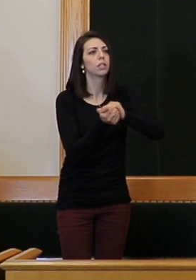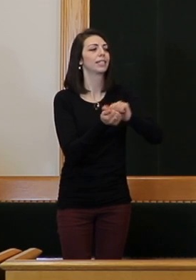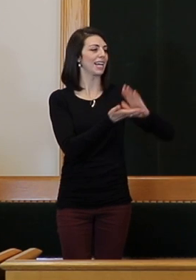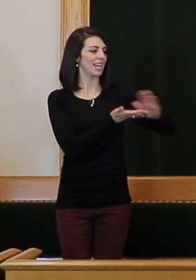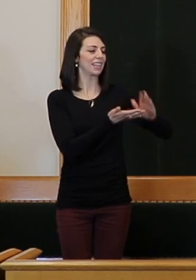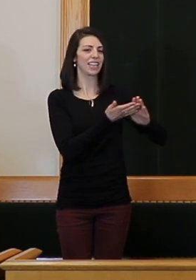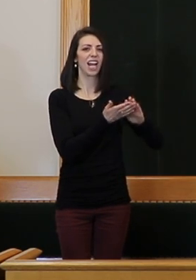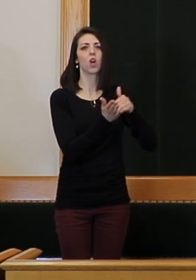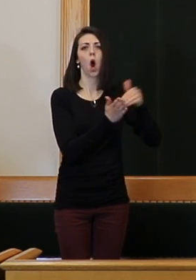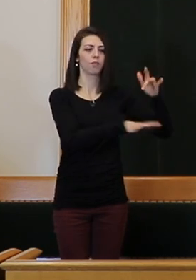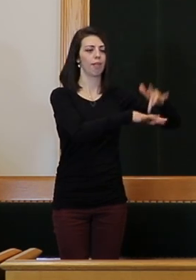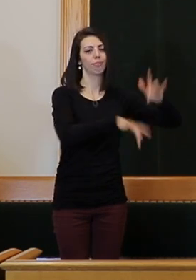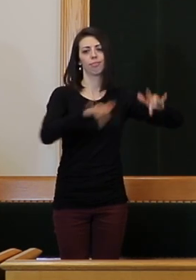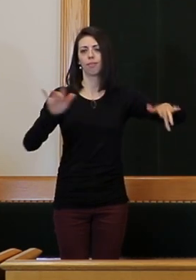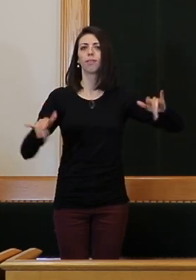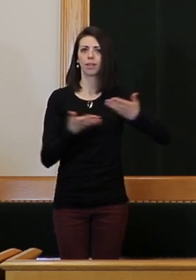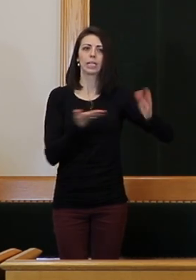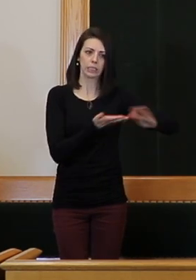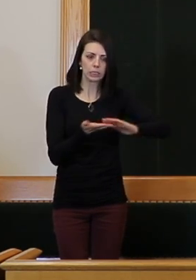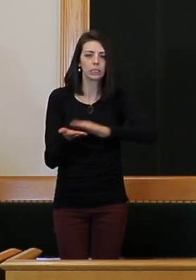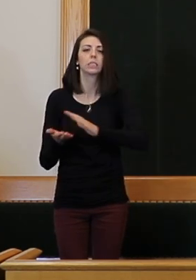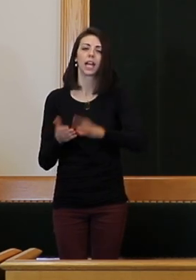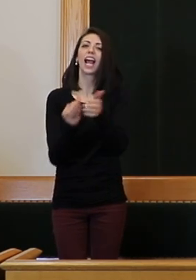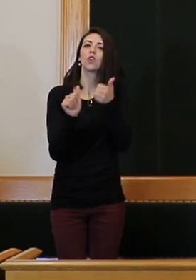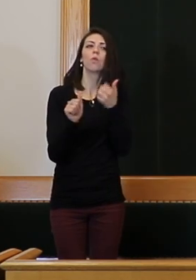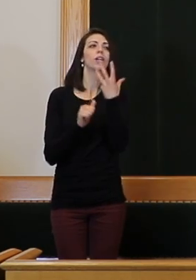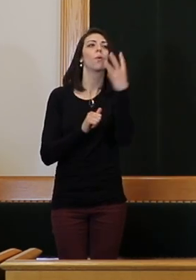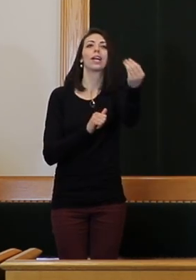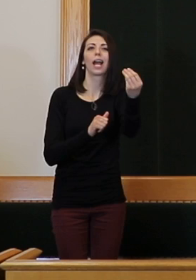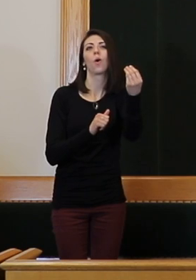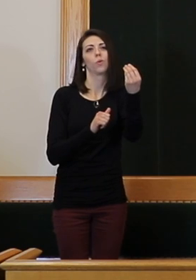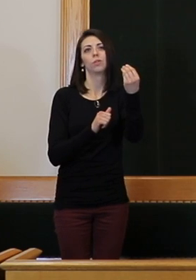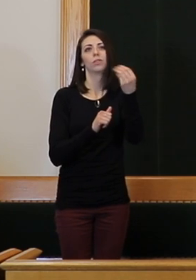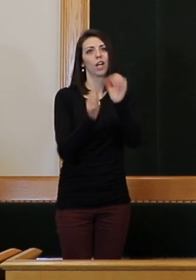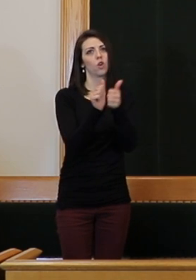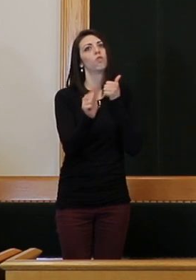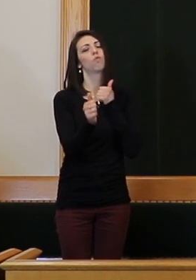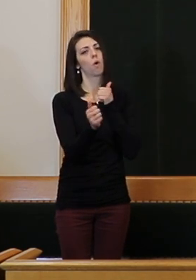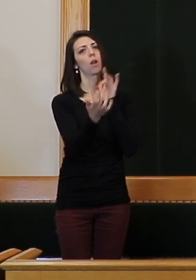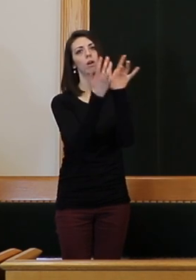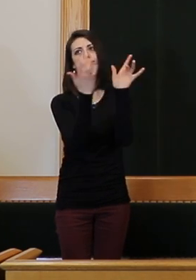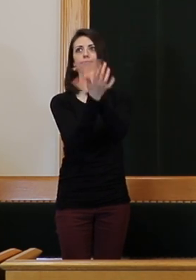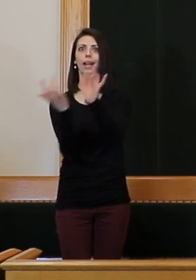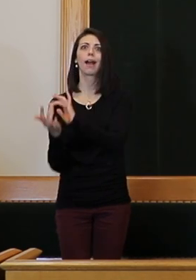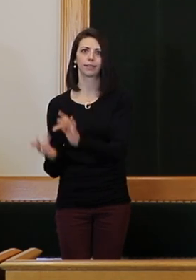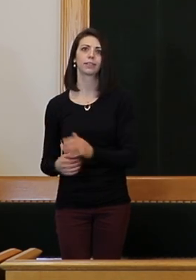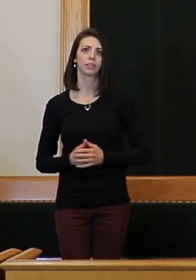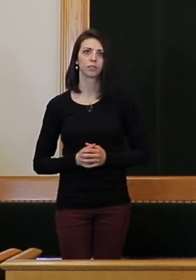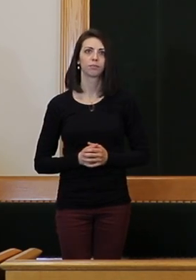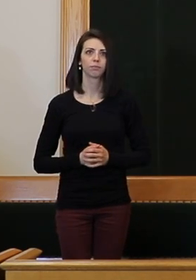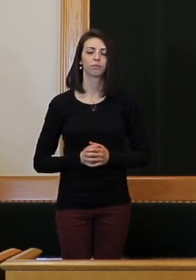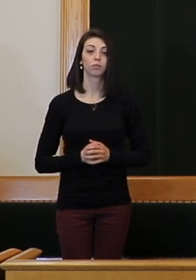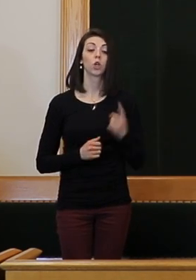or avoid going outside in general, to social distance and avoid contact as much as possible. We've made an extreme amount